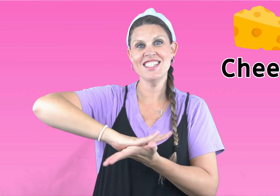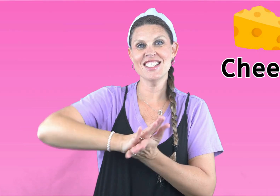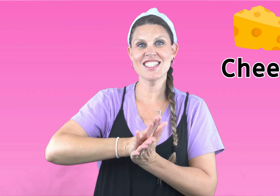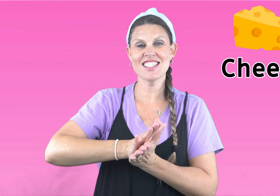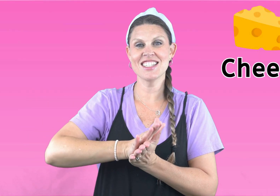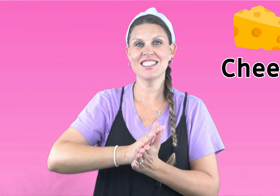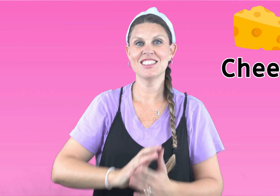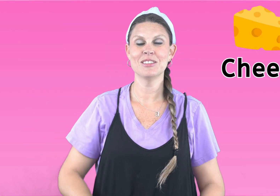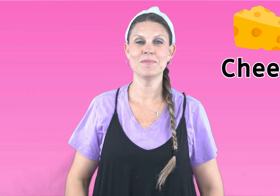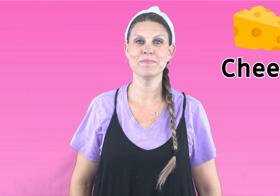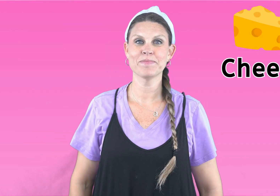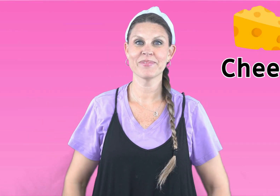Cheese,